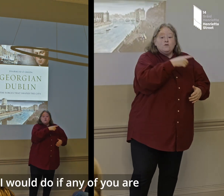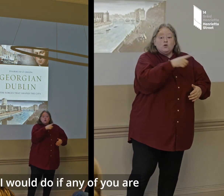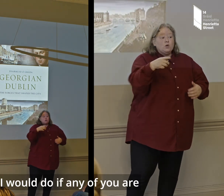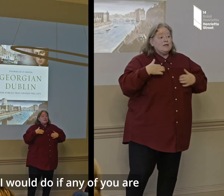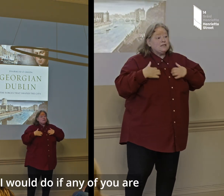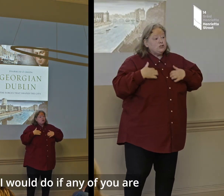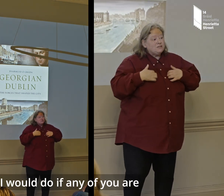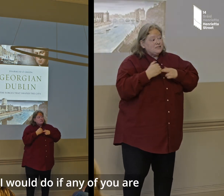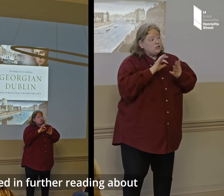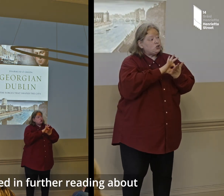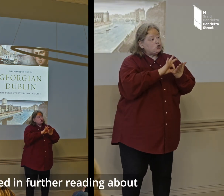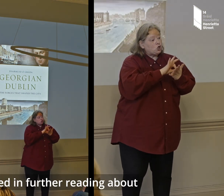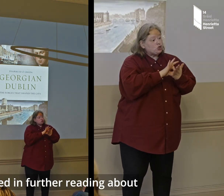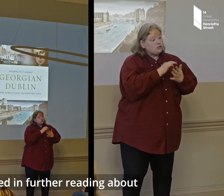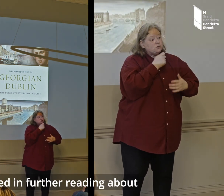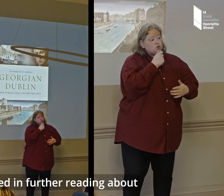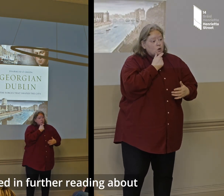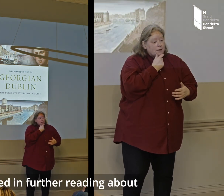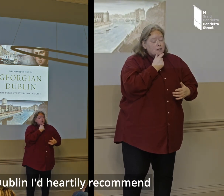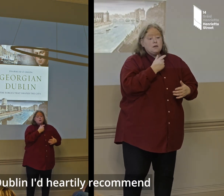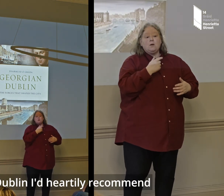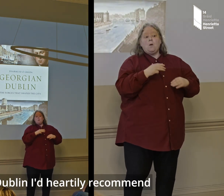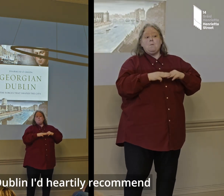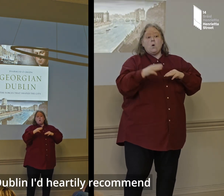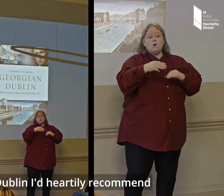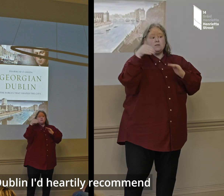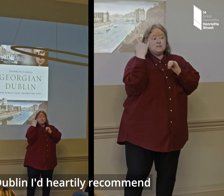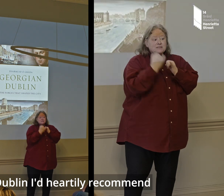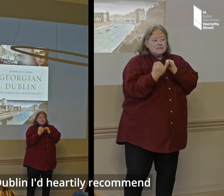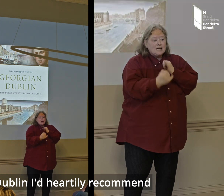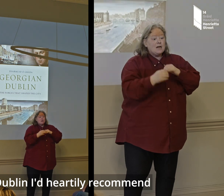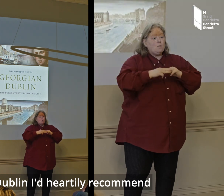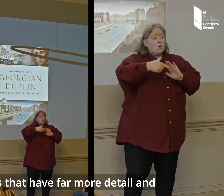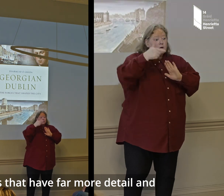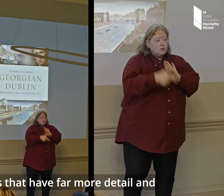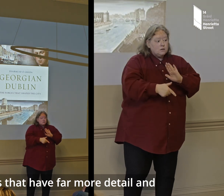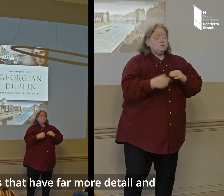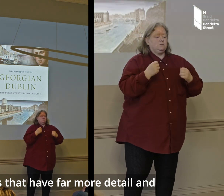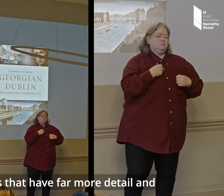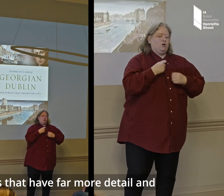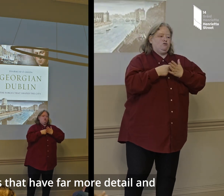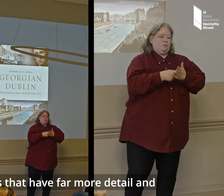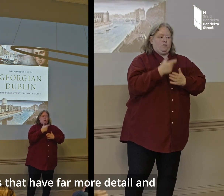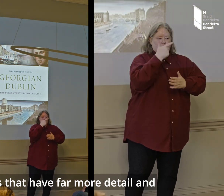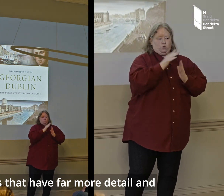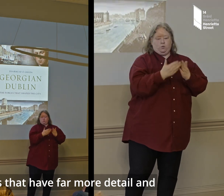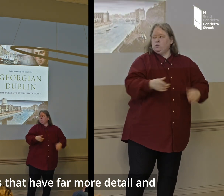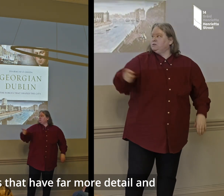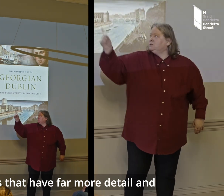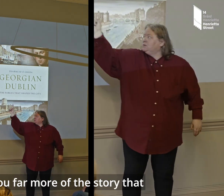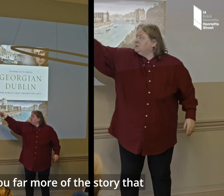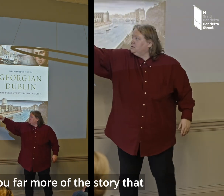So what I would do, if any of you are interested in further reading about Georgian Dublin, I'd heartily recommend these books that have far more